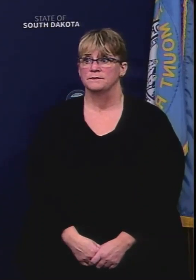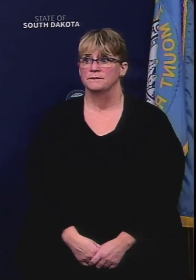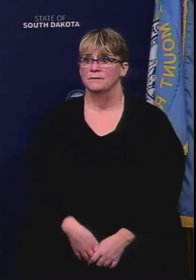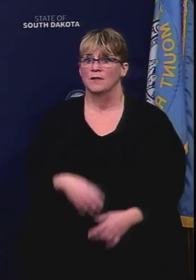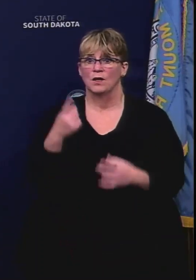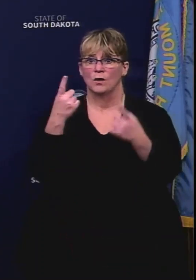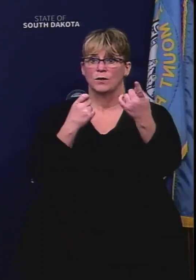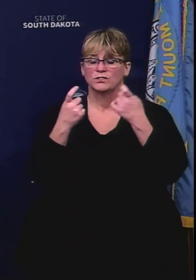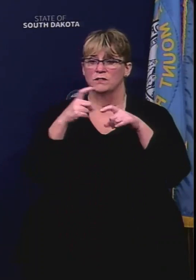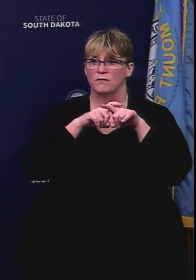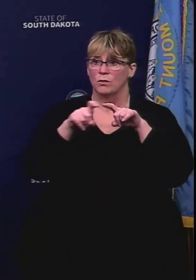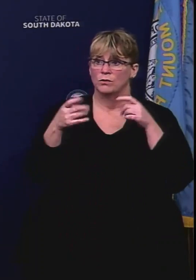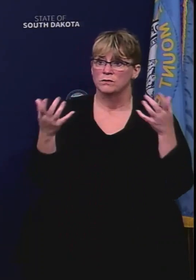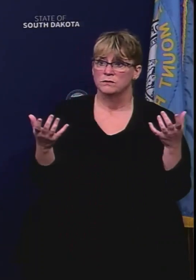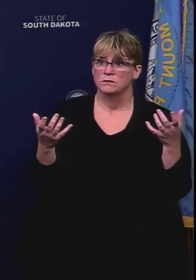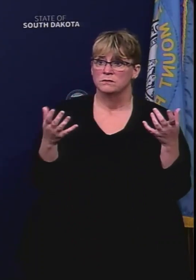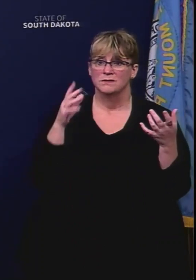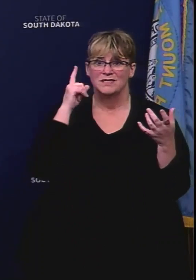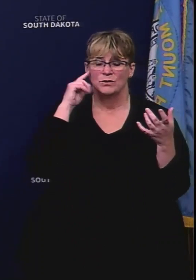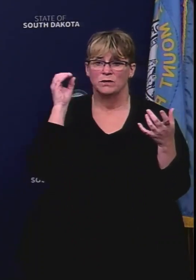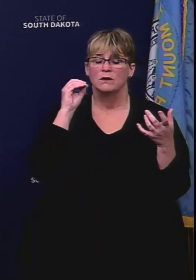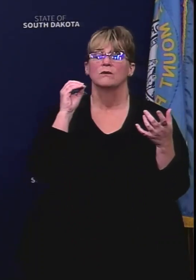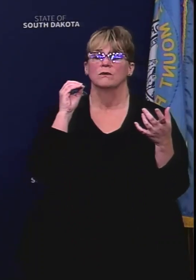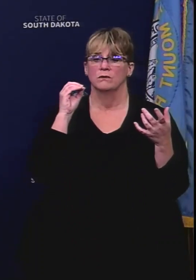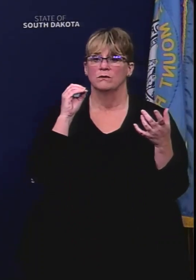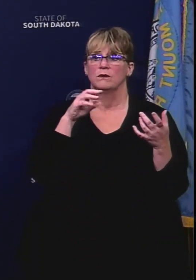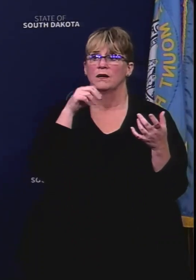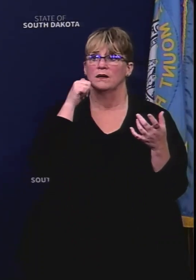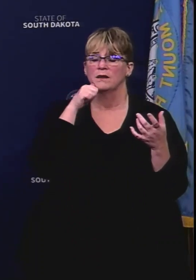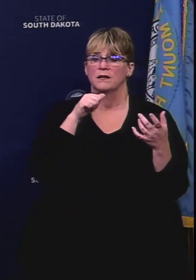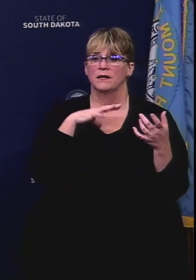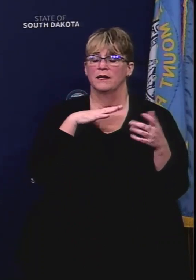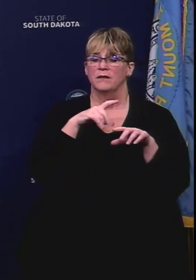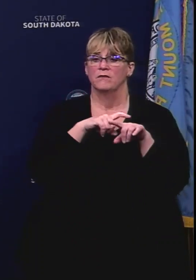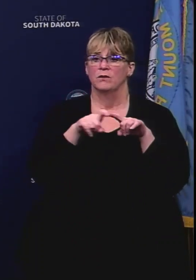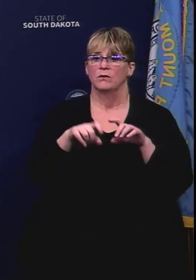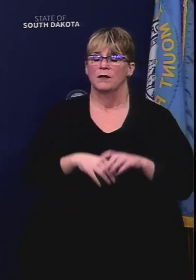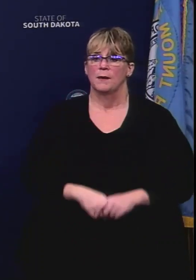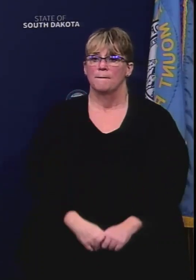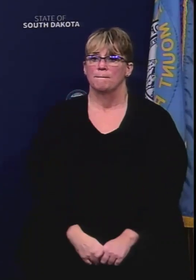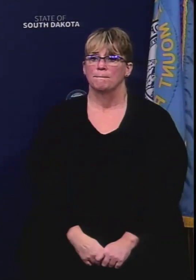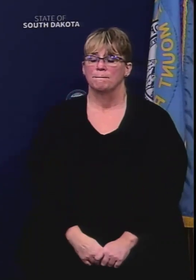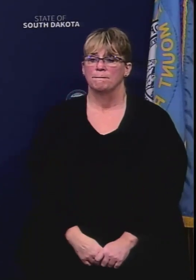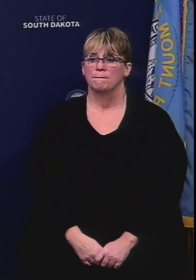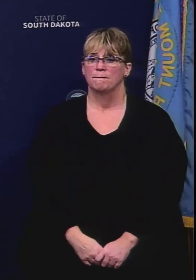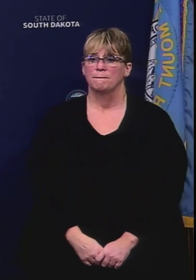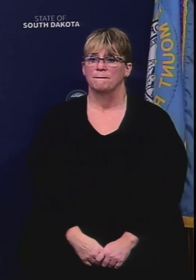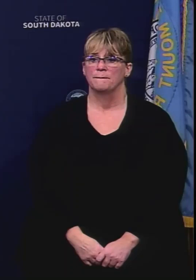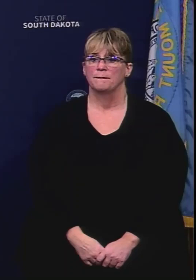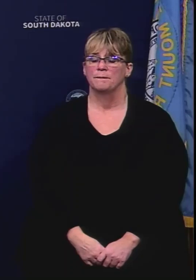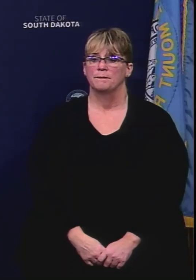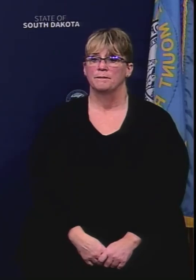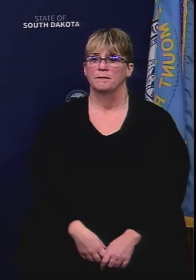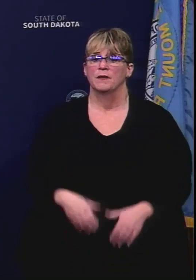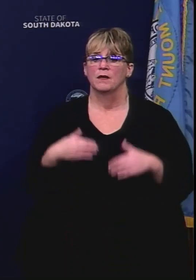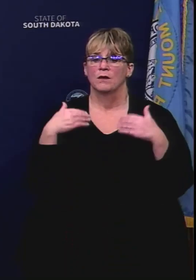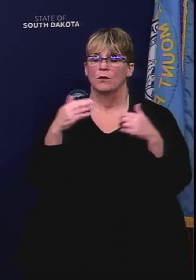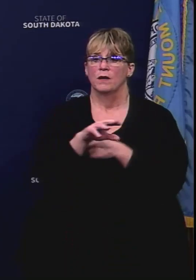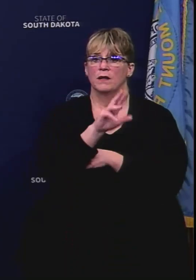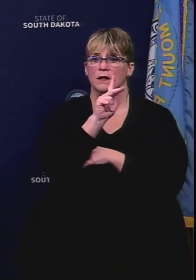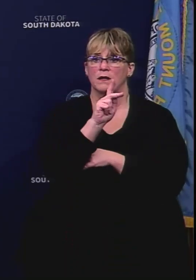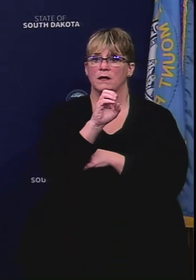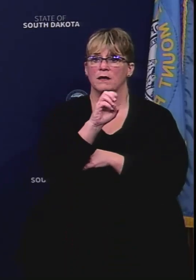Any questions on the phone line? Yep, Governor Noem, this is Kelly Volk with Kello TV. Sure, go ahead,